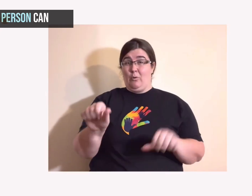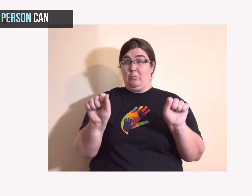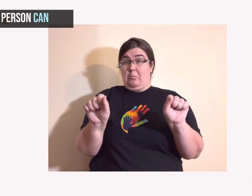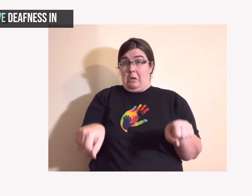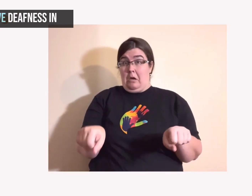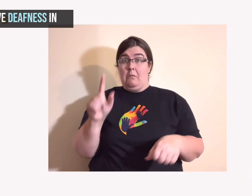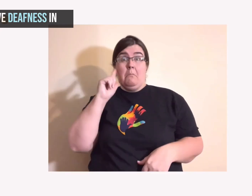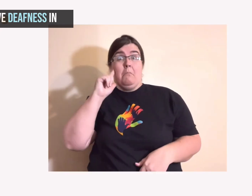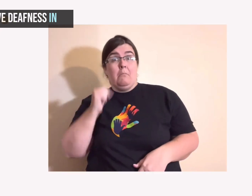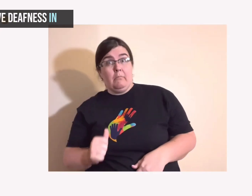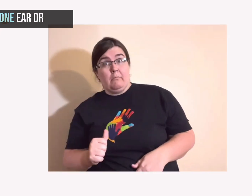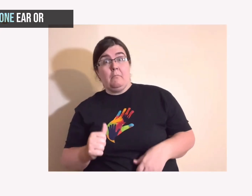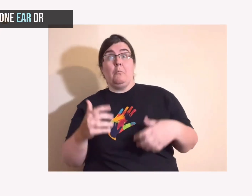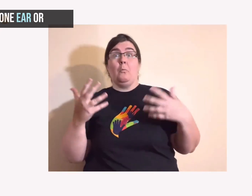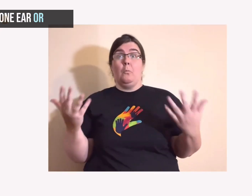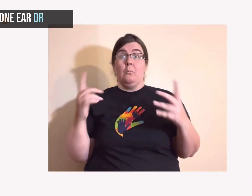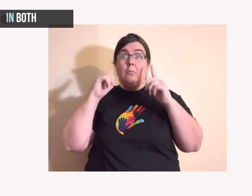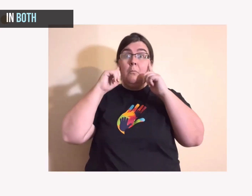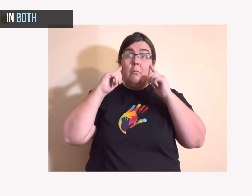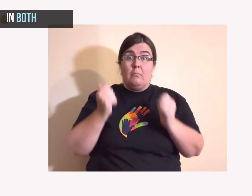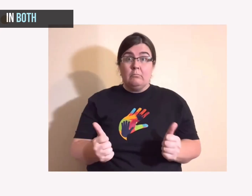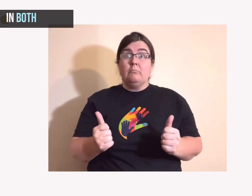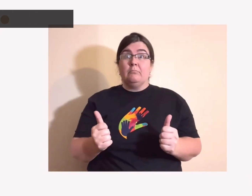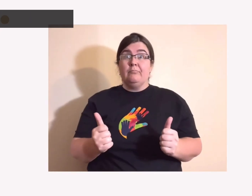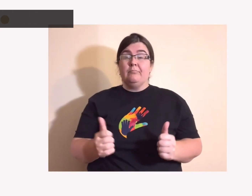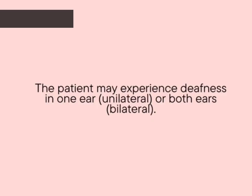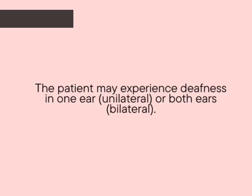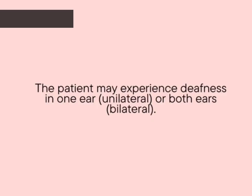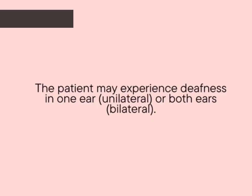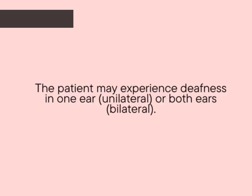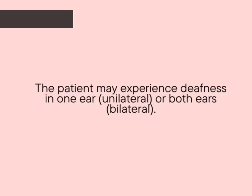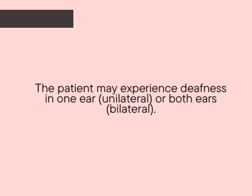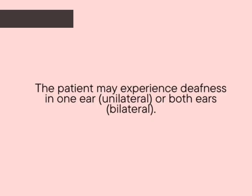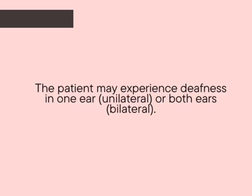A person can have deafness in one ear or in both.